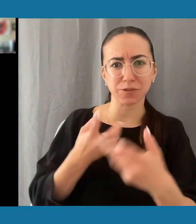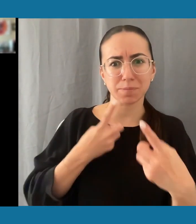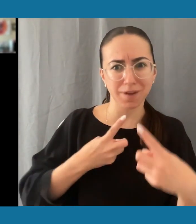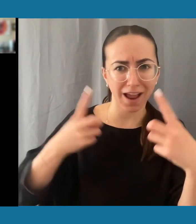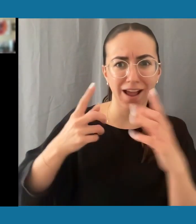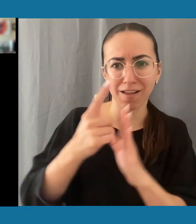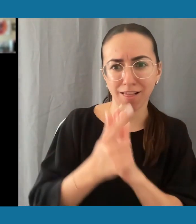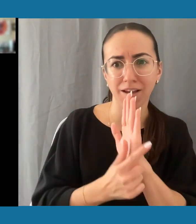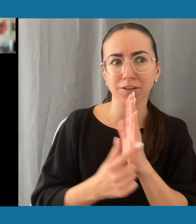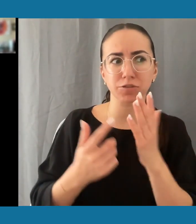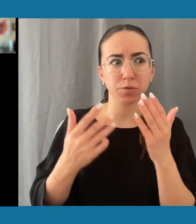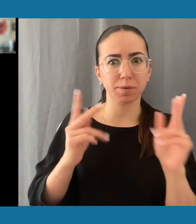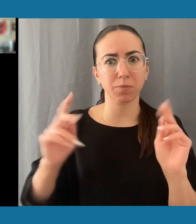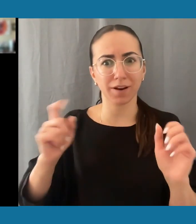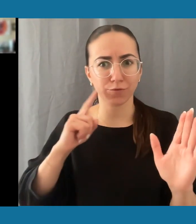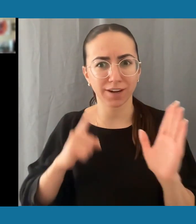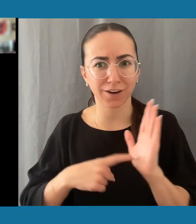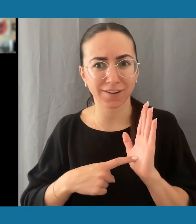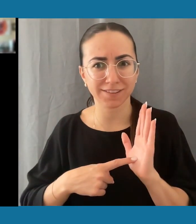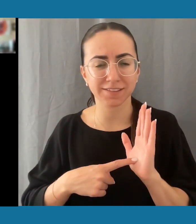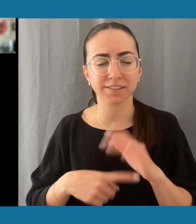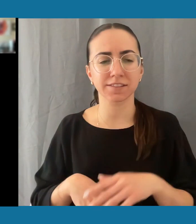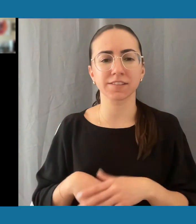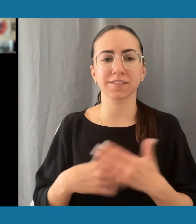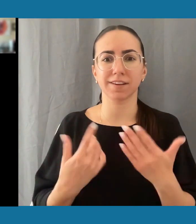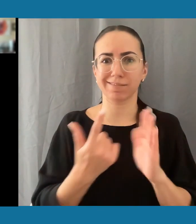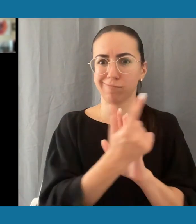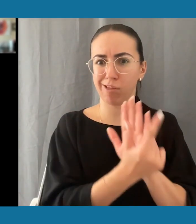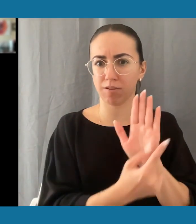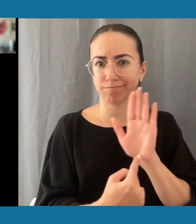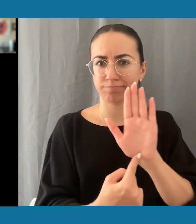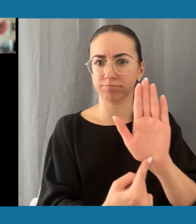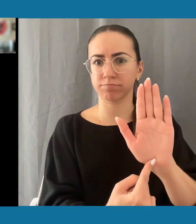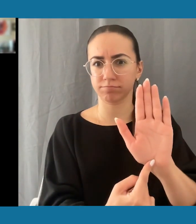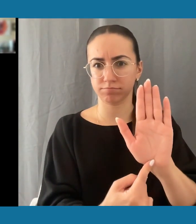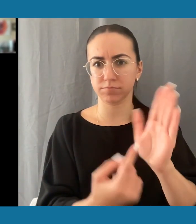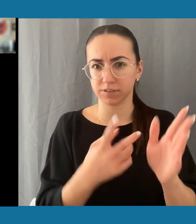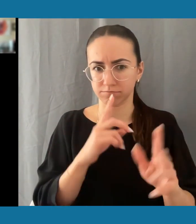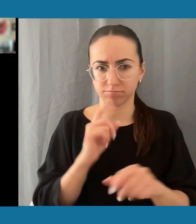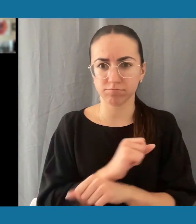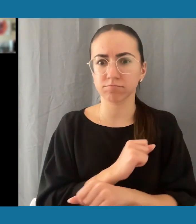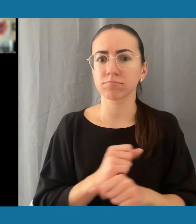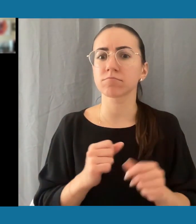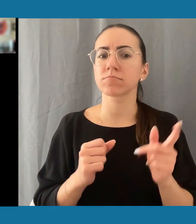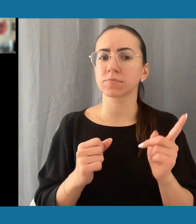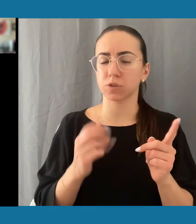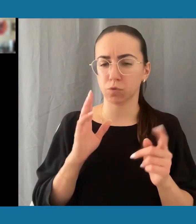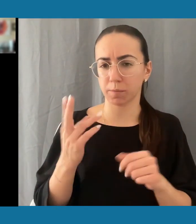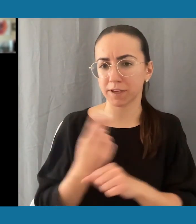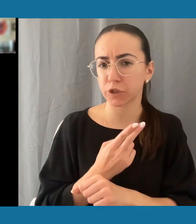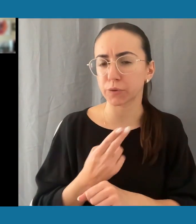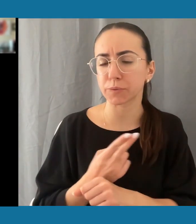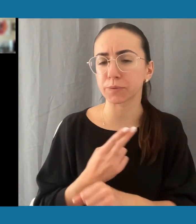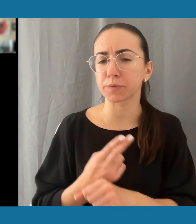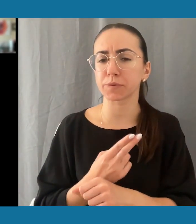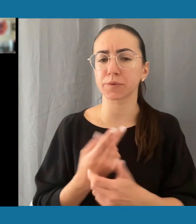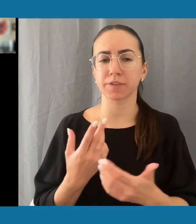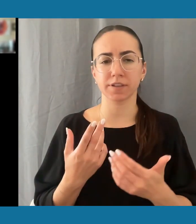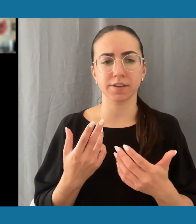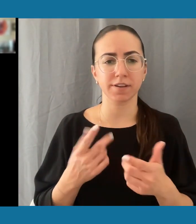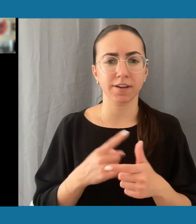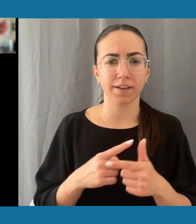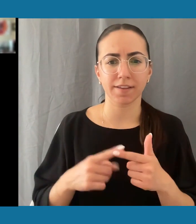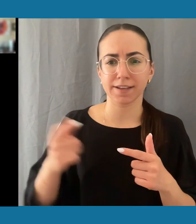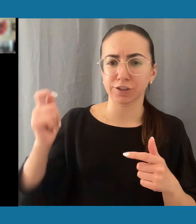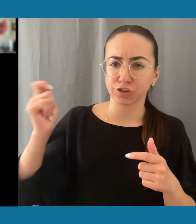in statute, to make sure that this is a tool that is being used, that judges and attorneys are informed and educated about